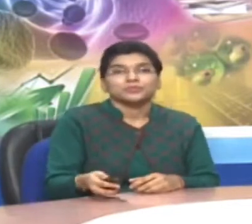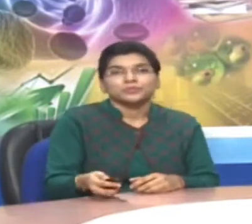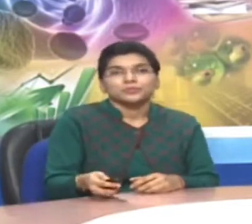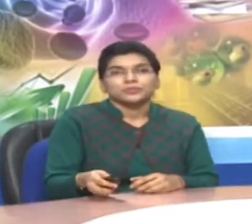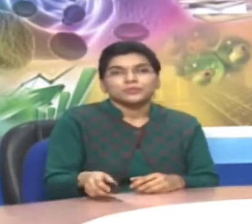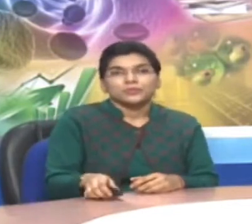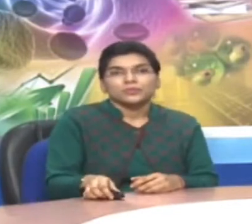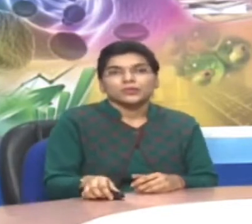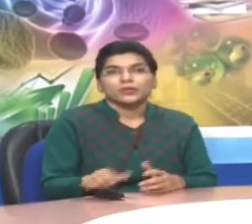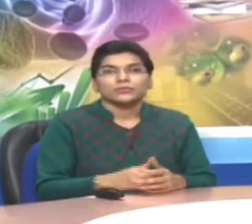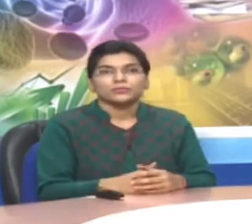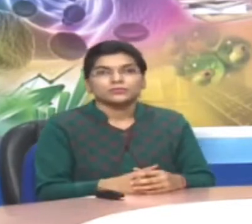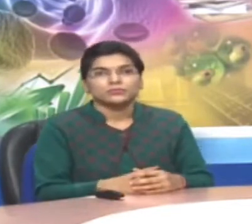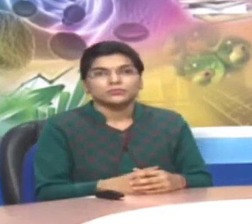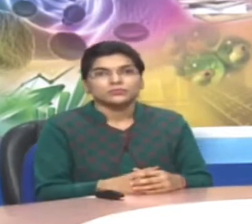corner.